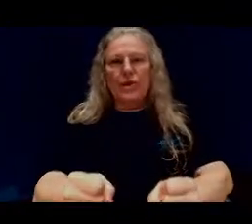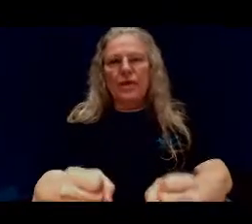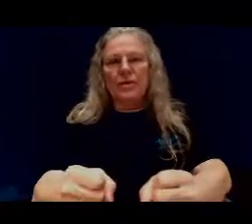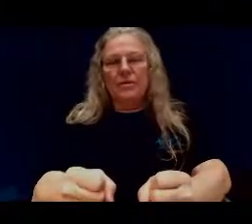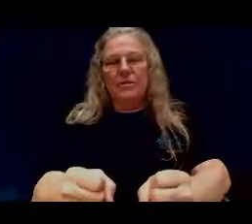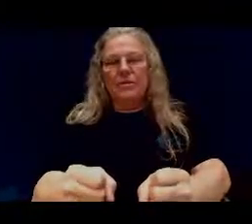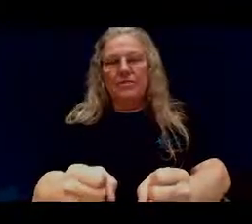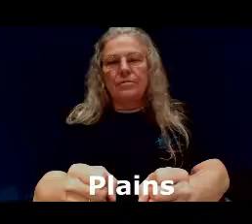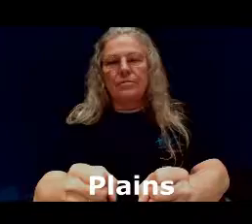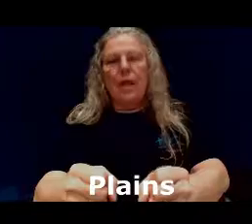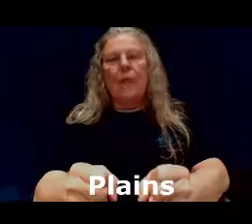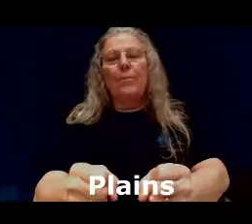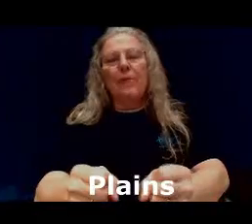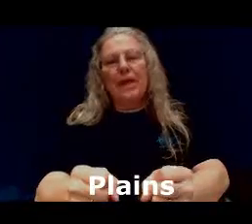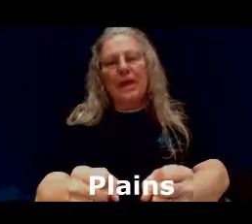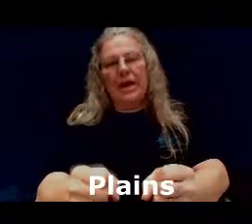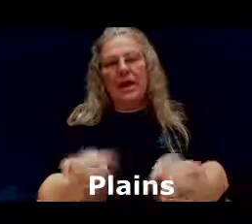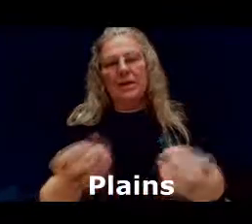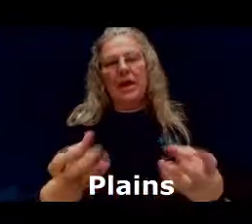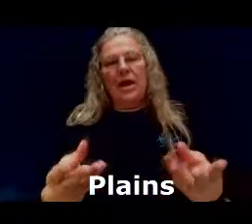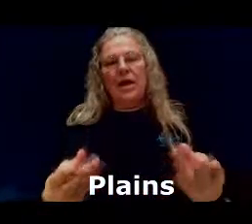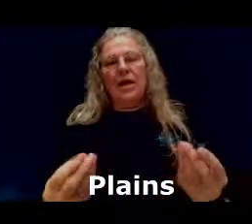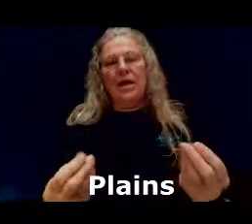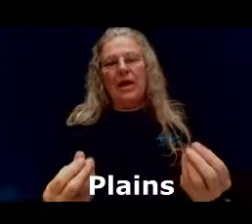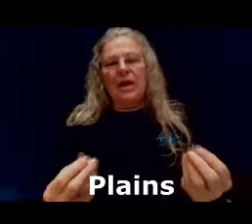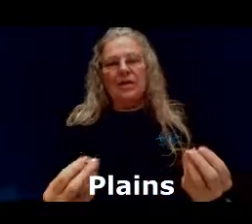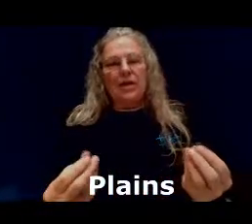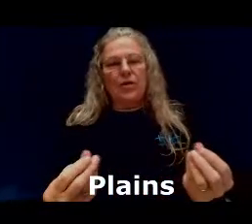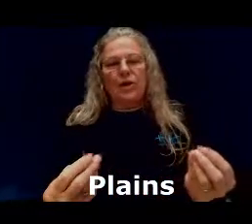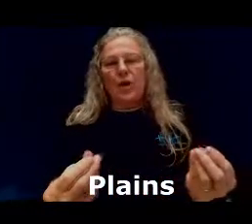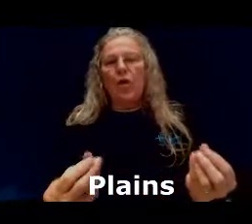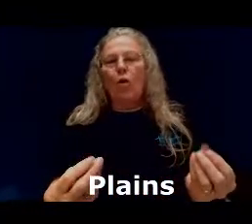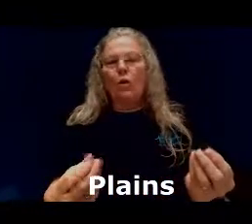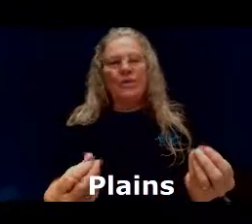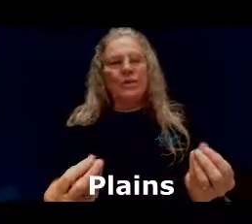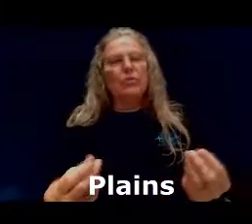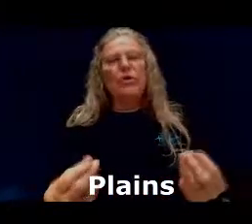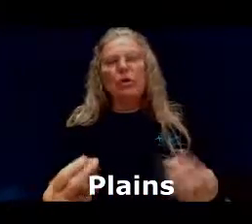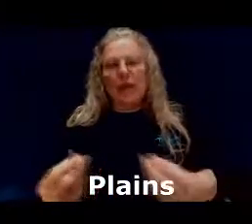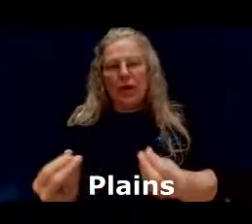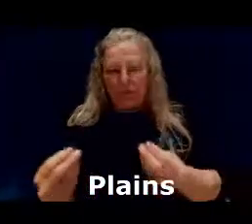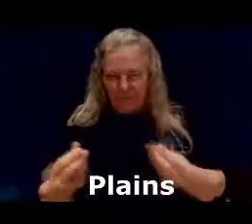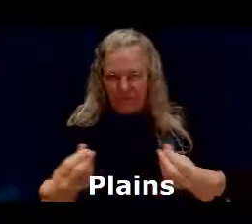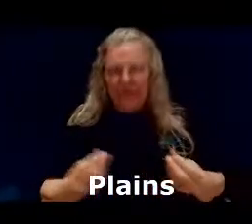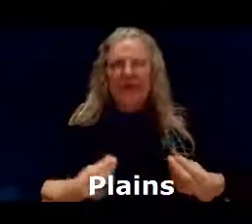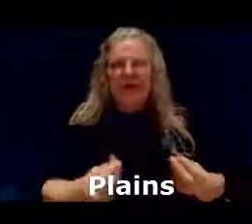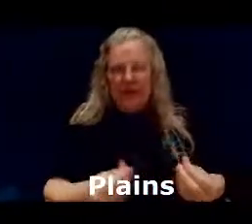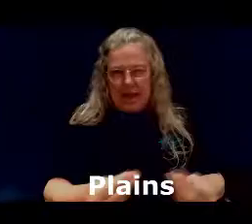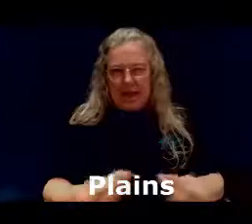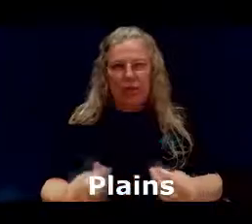Street. Plains. It's like you're getting a hold of some dirt and you're feeling that